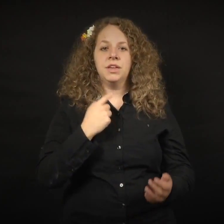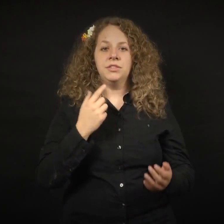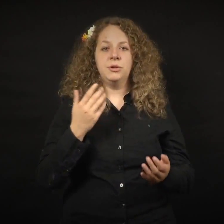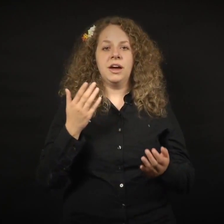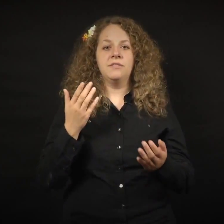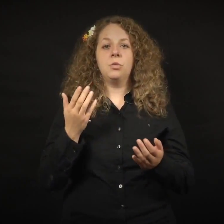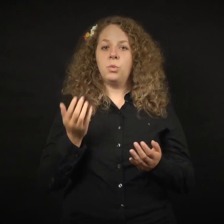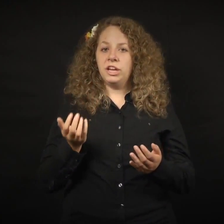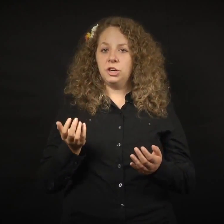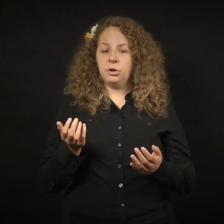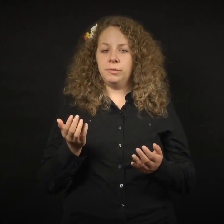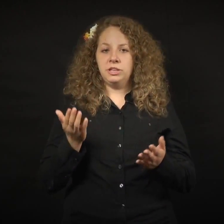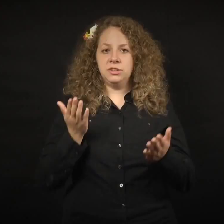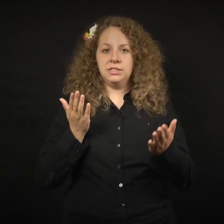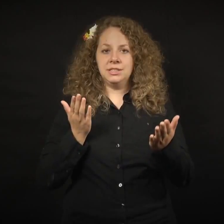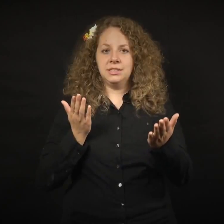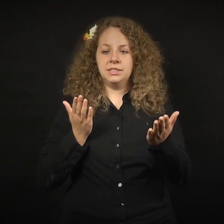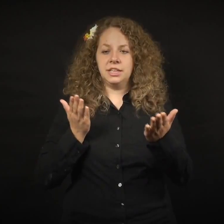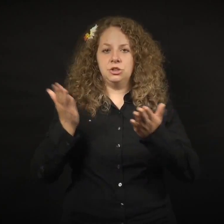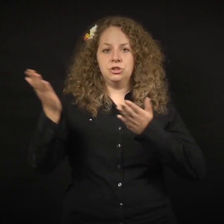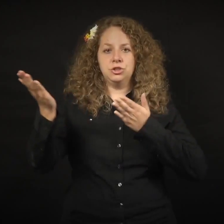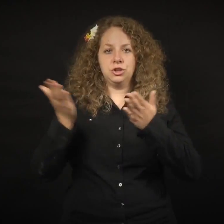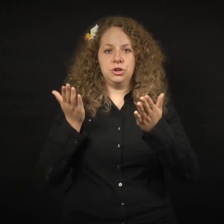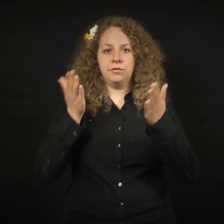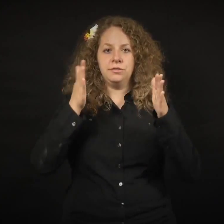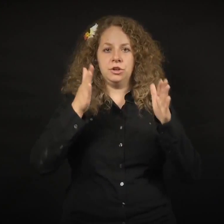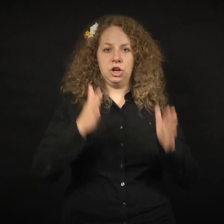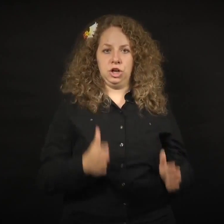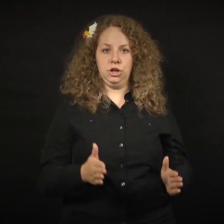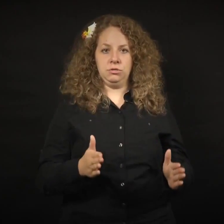And then you have waiter or waitress is the sign serve-er.